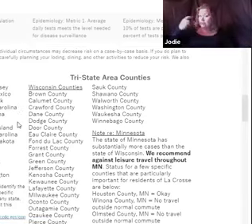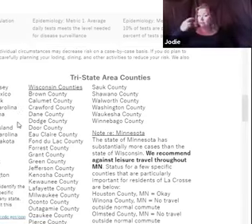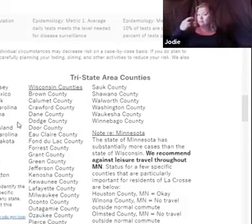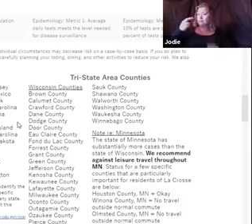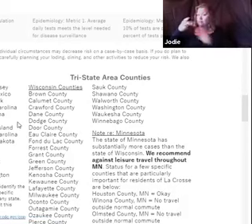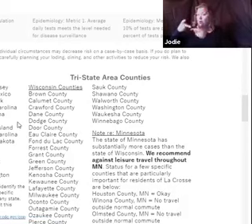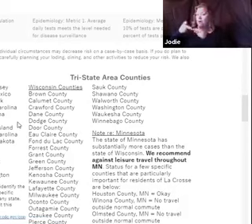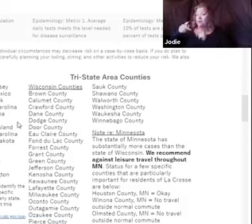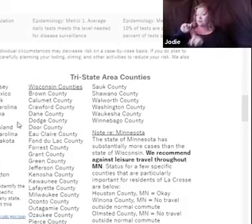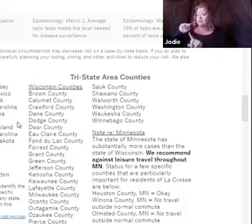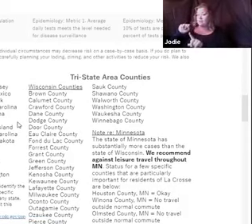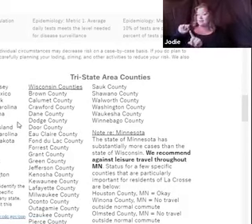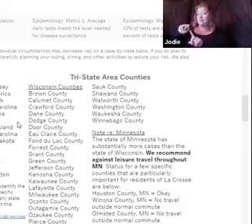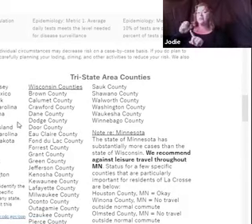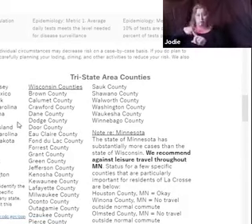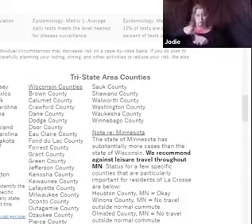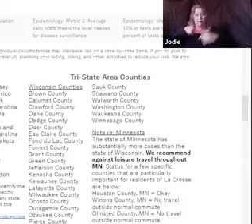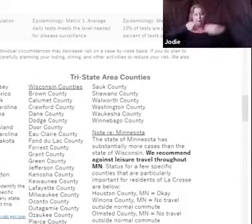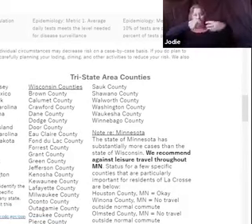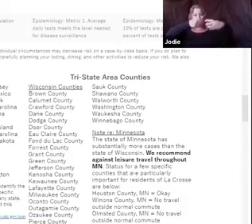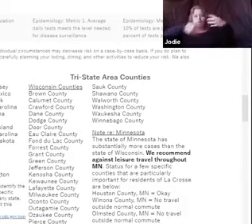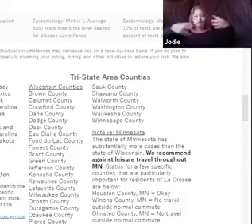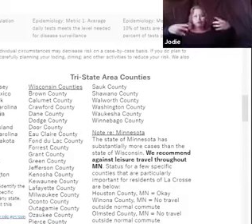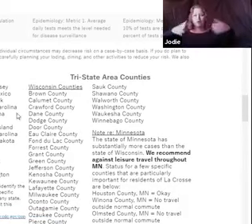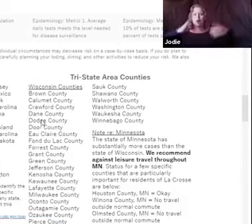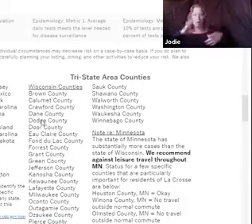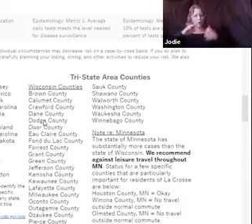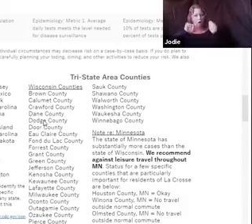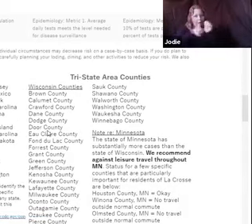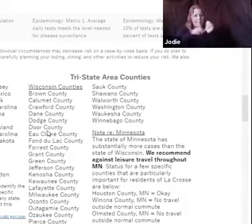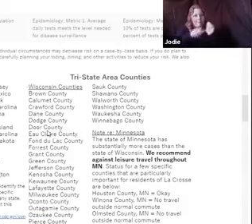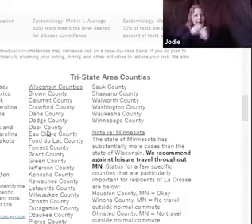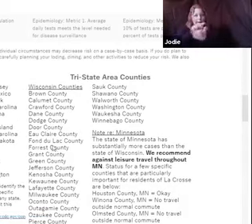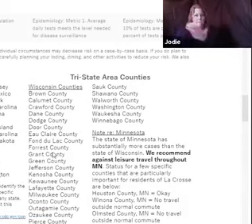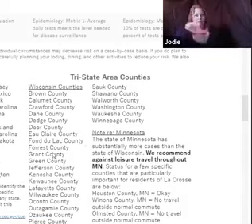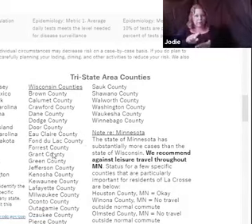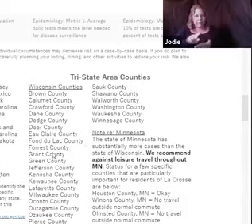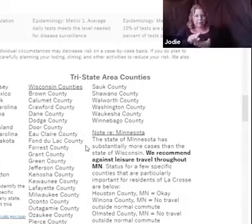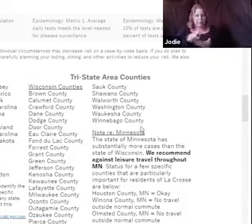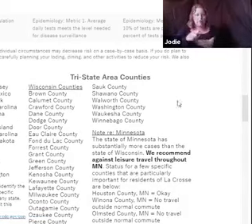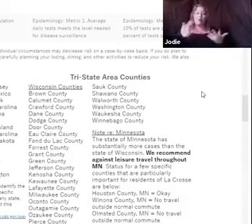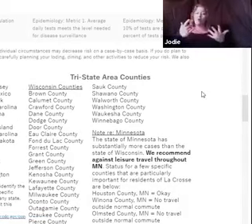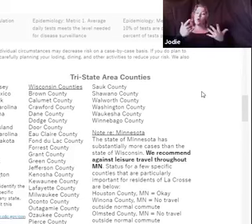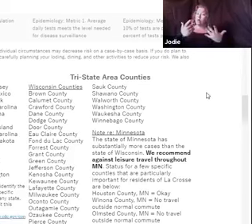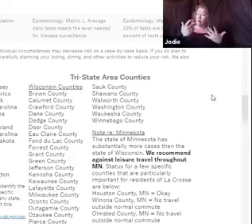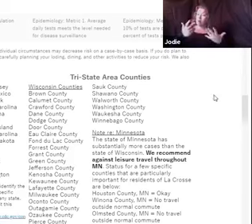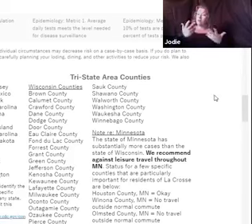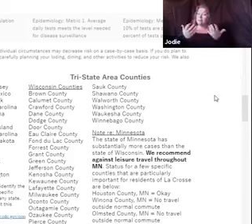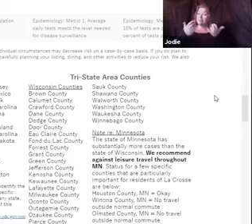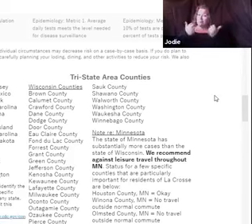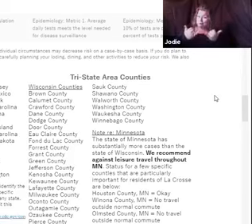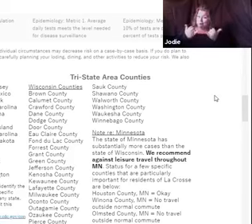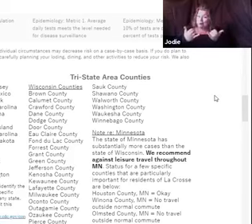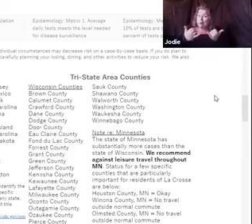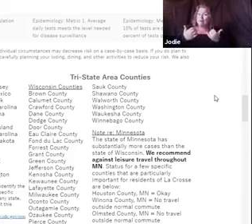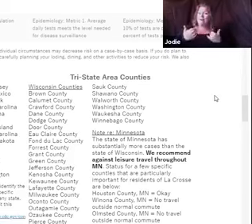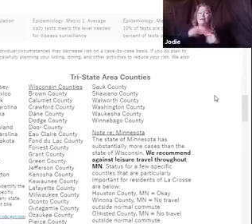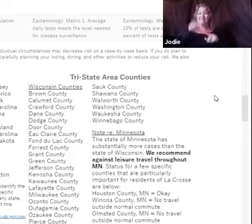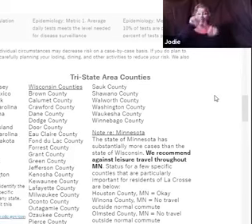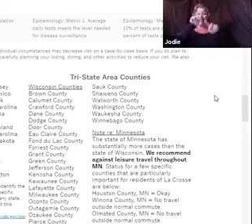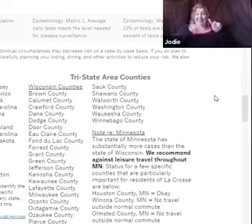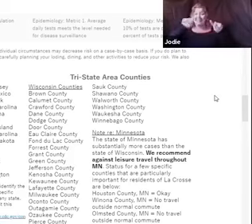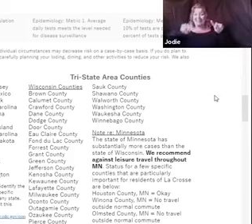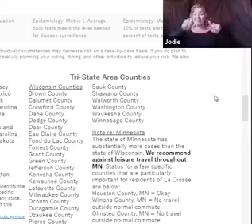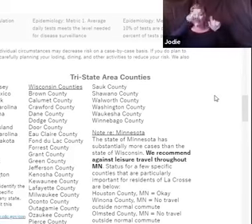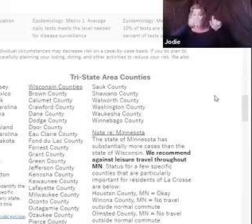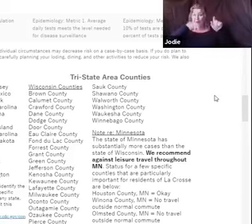is probably part of a learning process. So right now, what we include on here are the places that have significantly higher